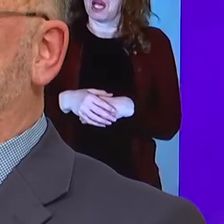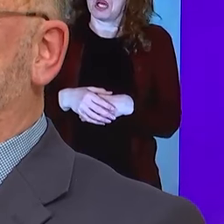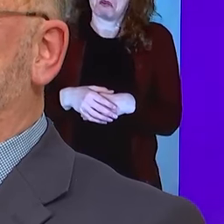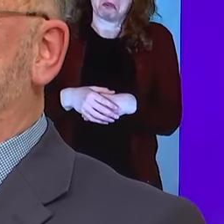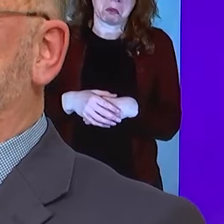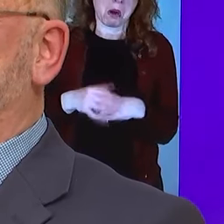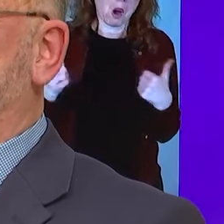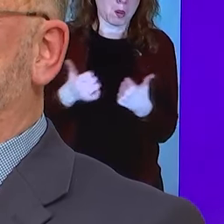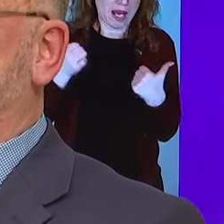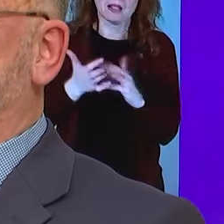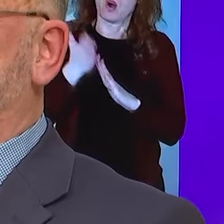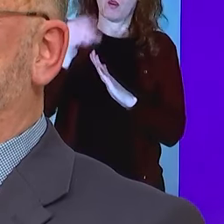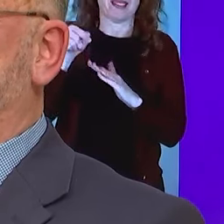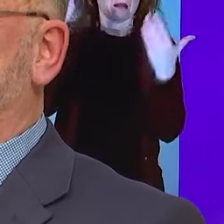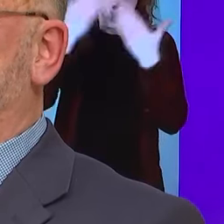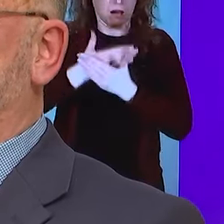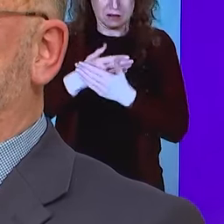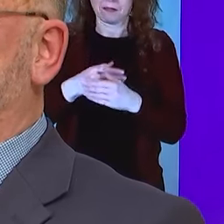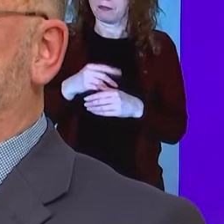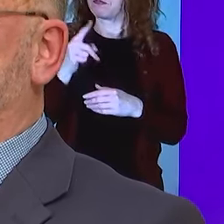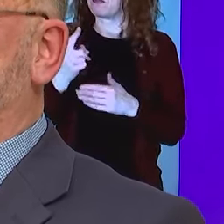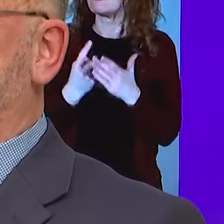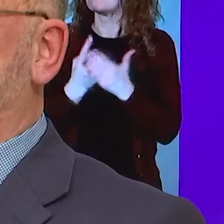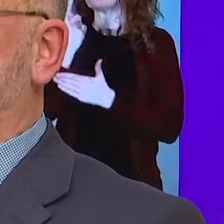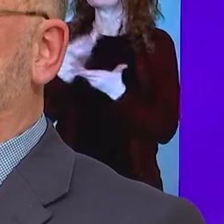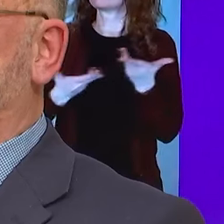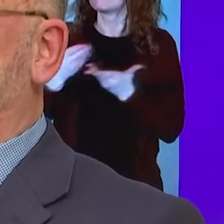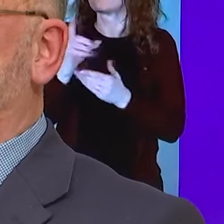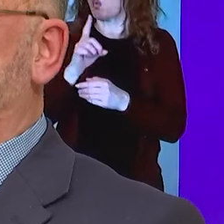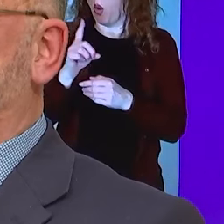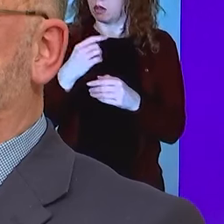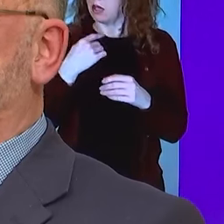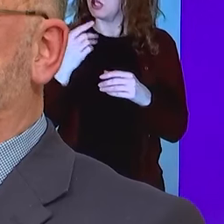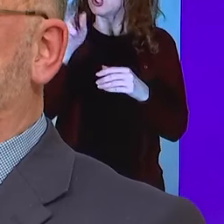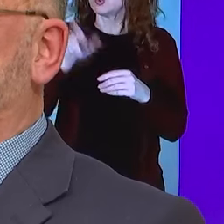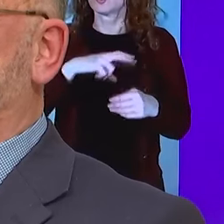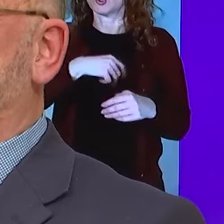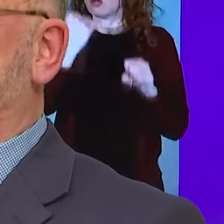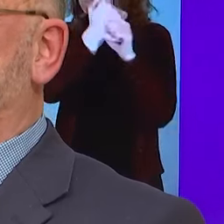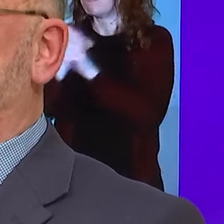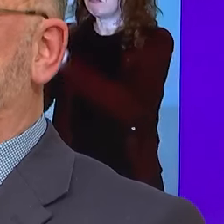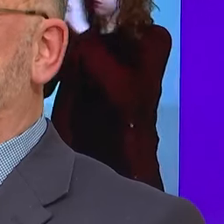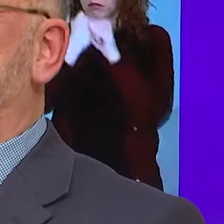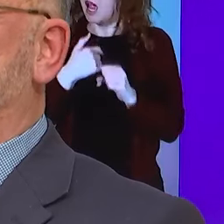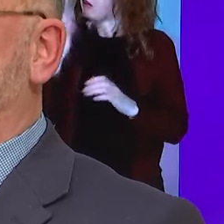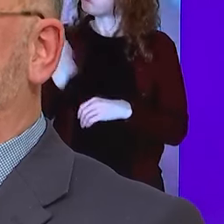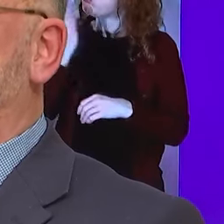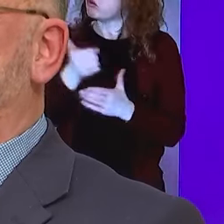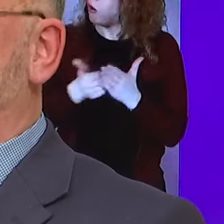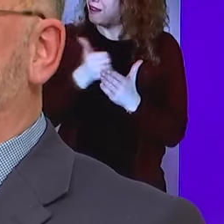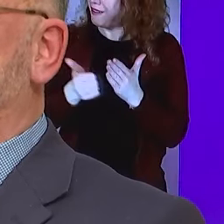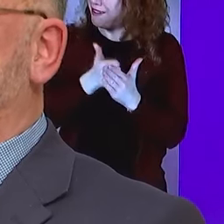I went along that night, and one of the things that they were discussing was the refit of the Student Union, a place I frequented